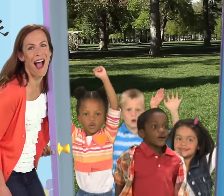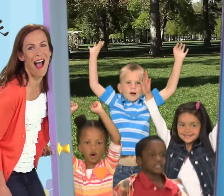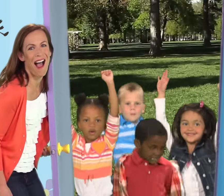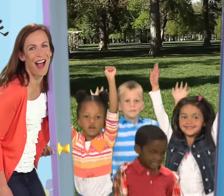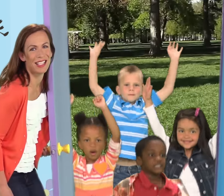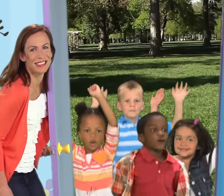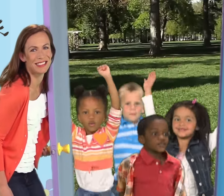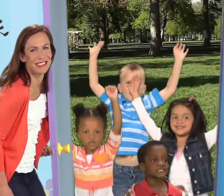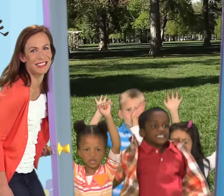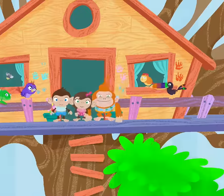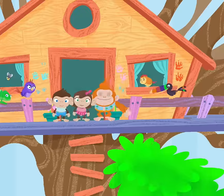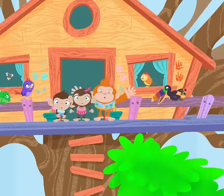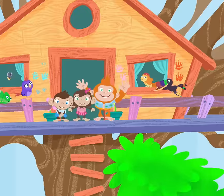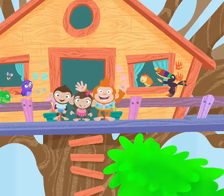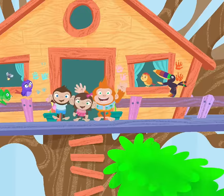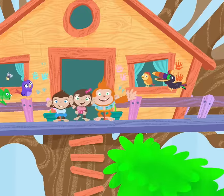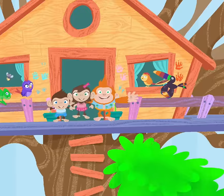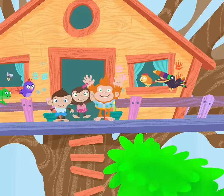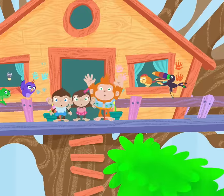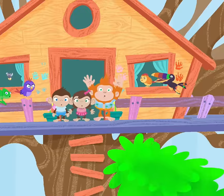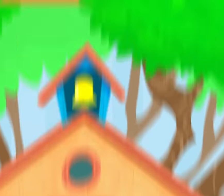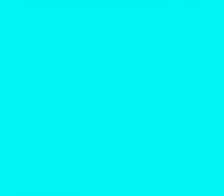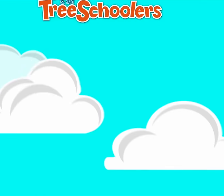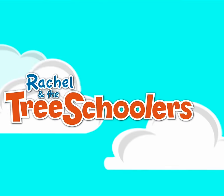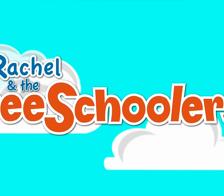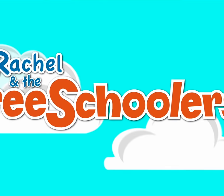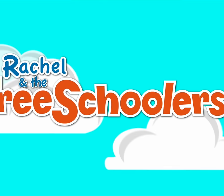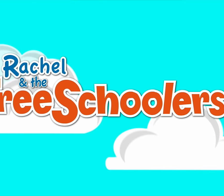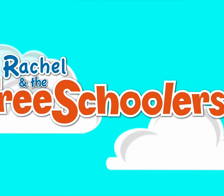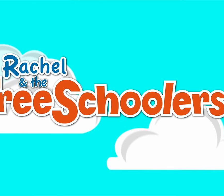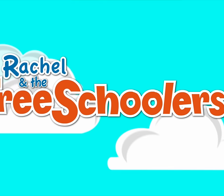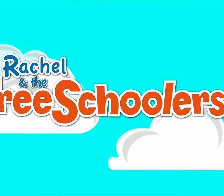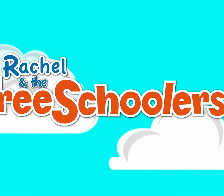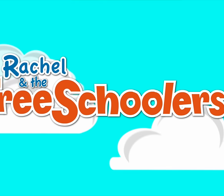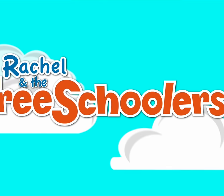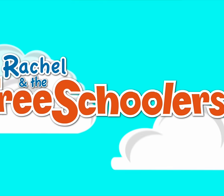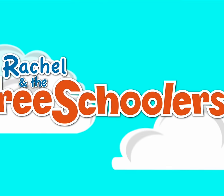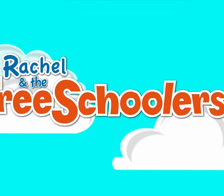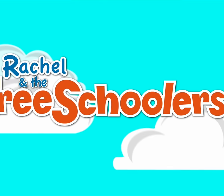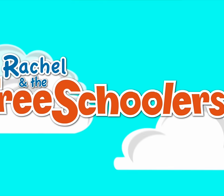We love preschool. We love preschool. Rachel and the Treeschoolers.